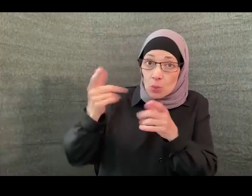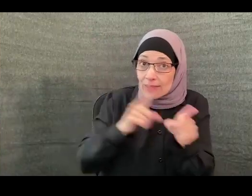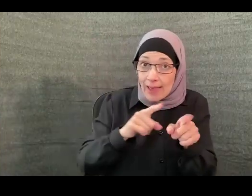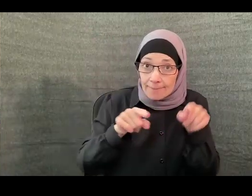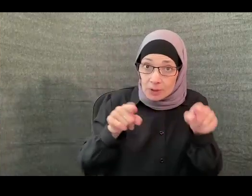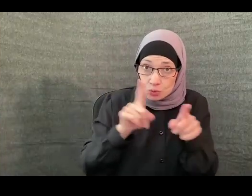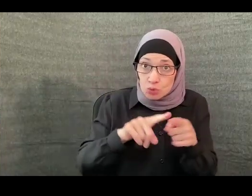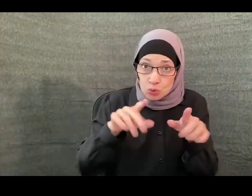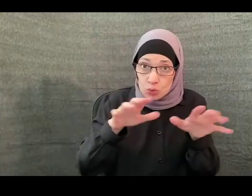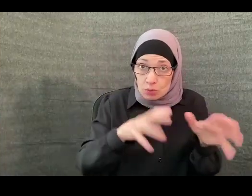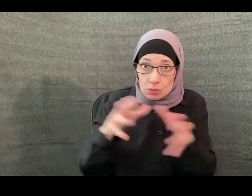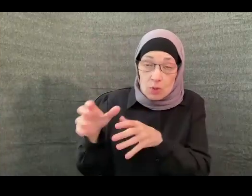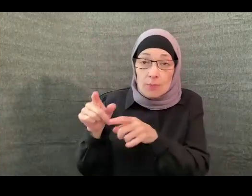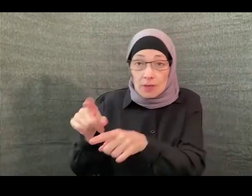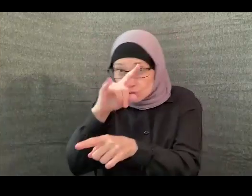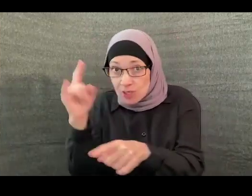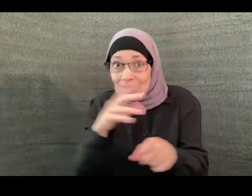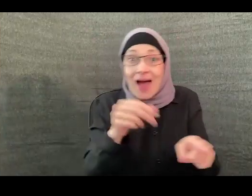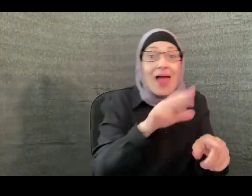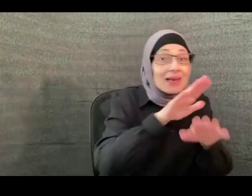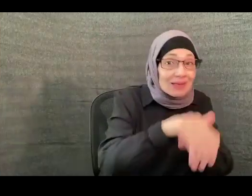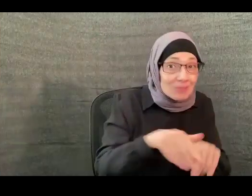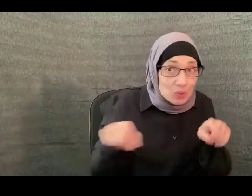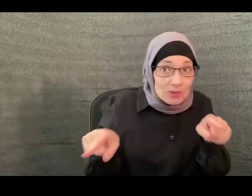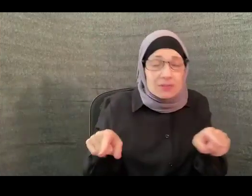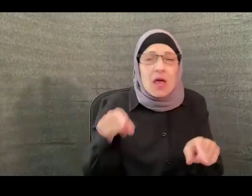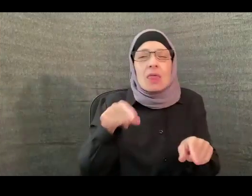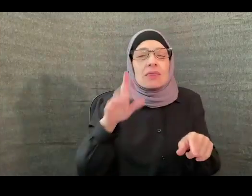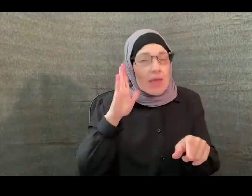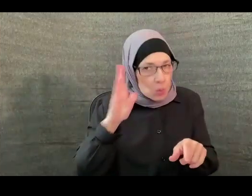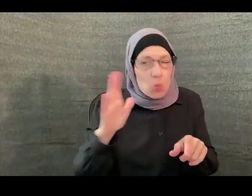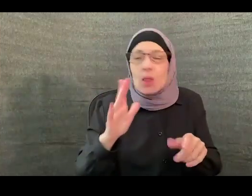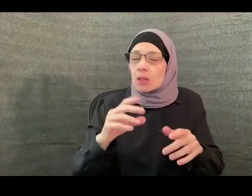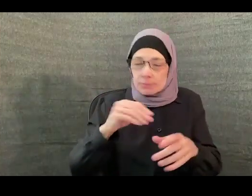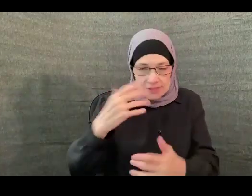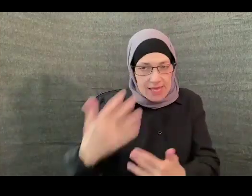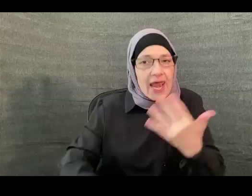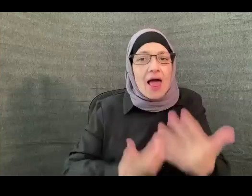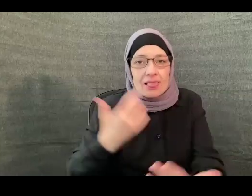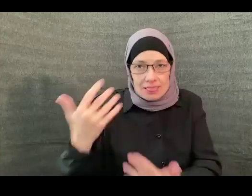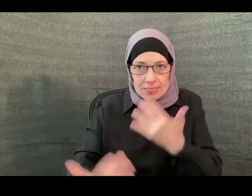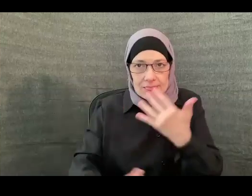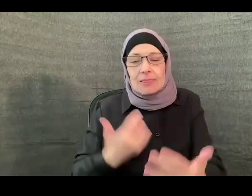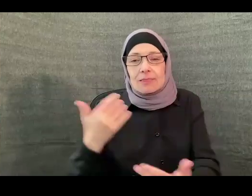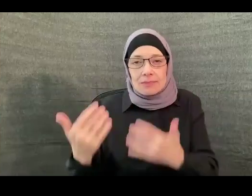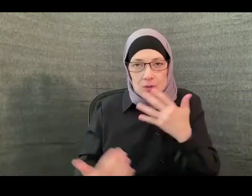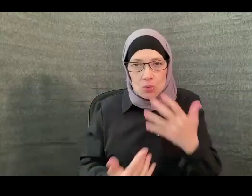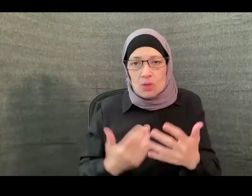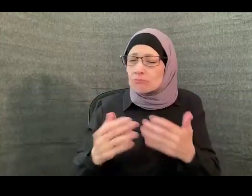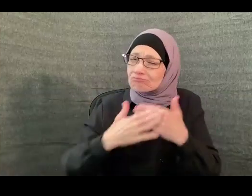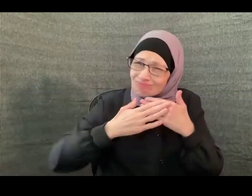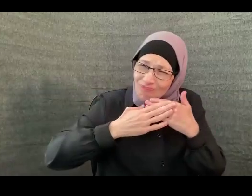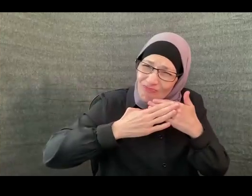abode in hellfire, that they will stay there, abiding in it for